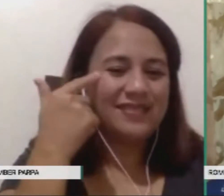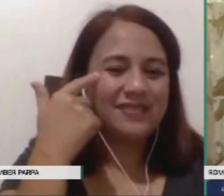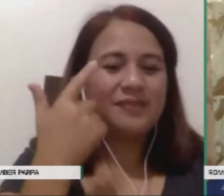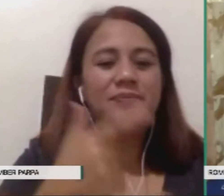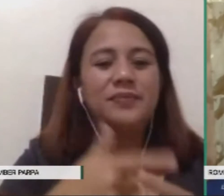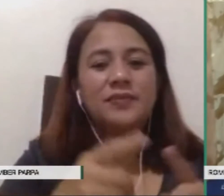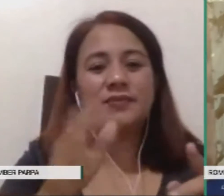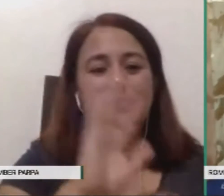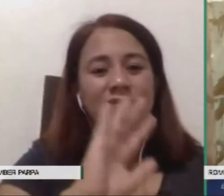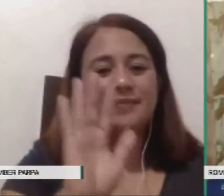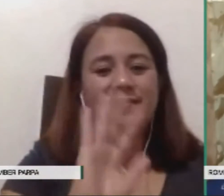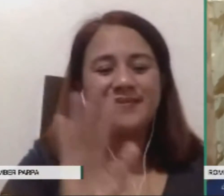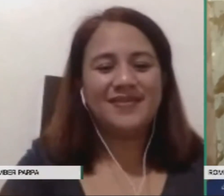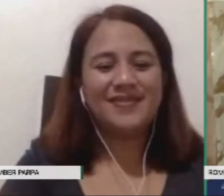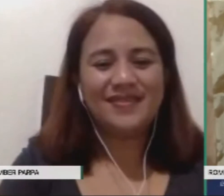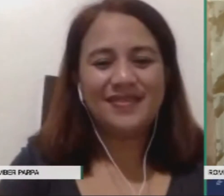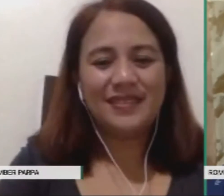Ember,